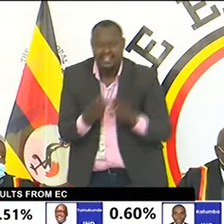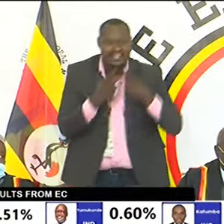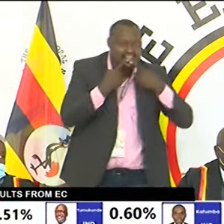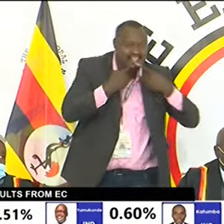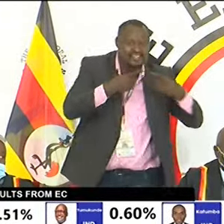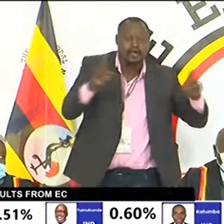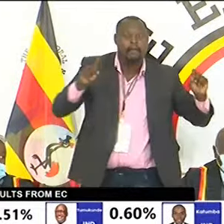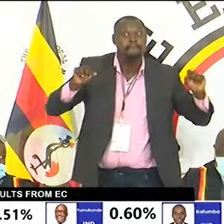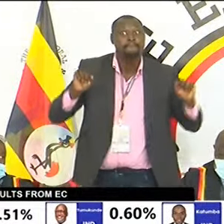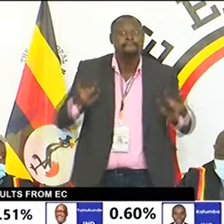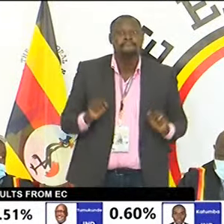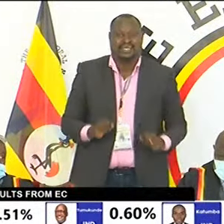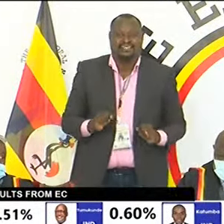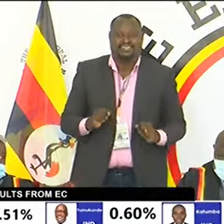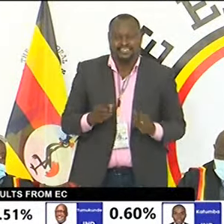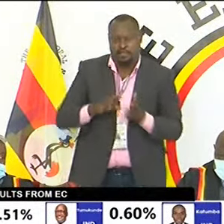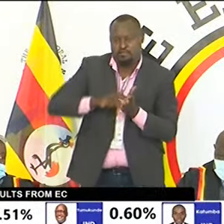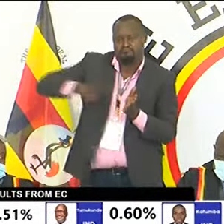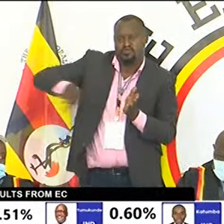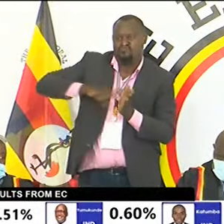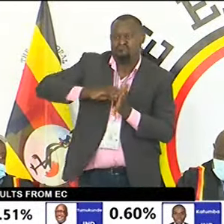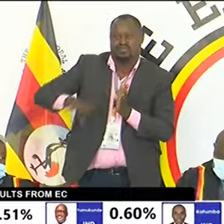country. We are not going to do that.